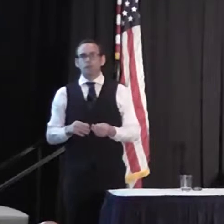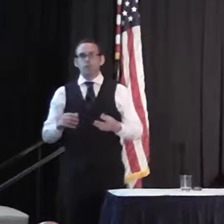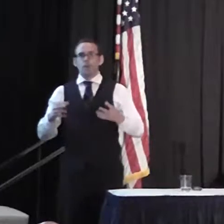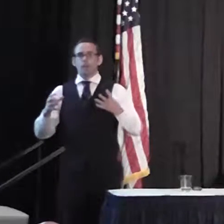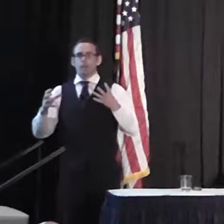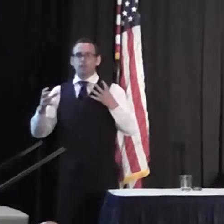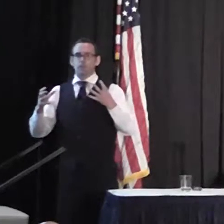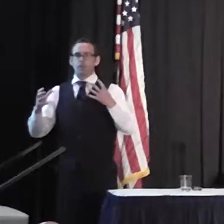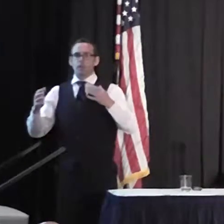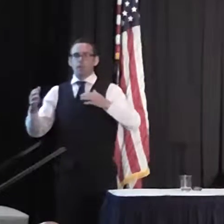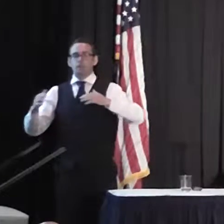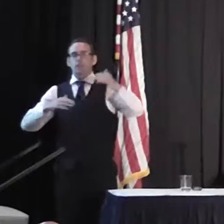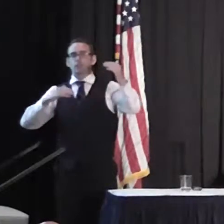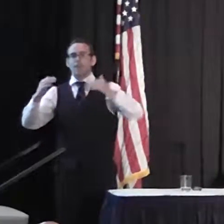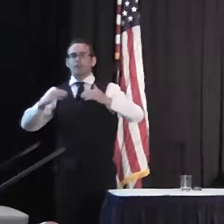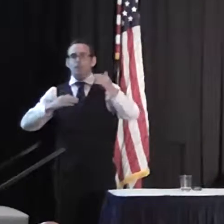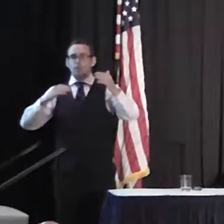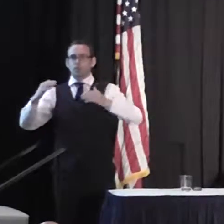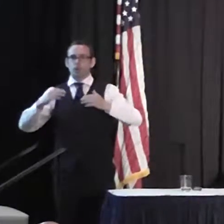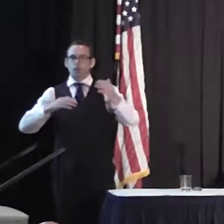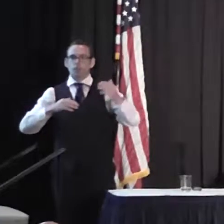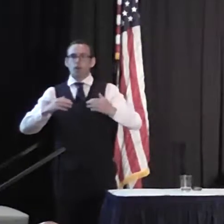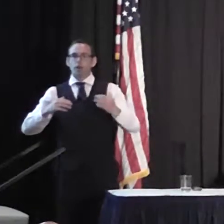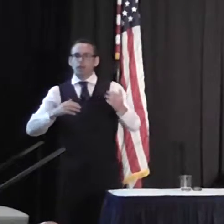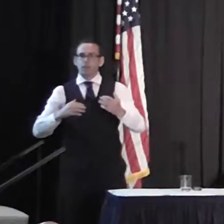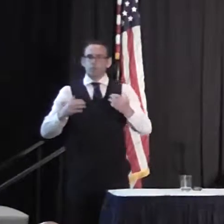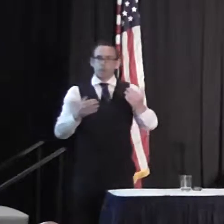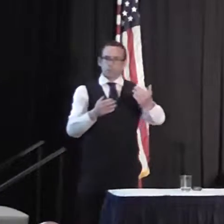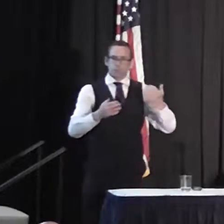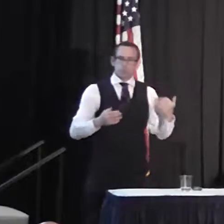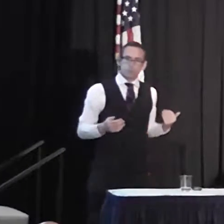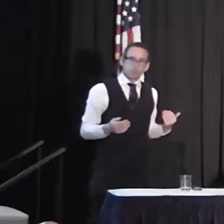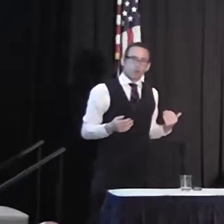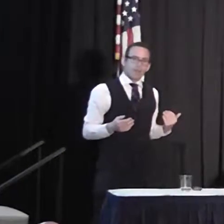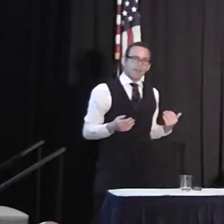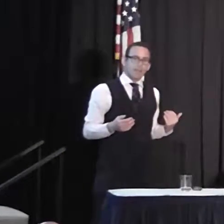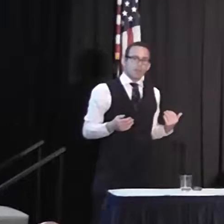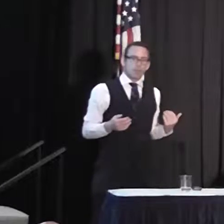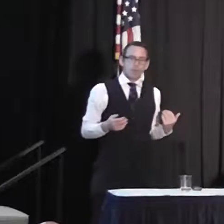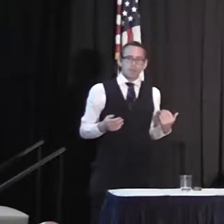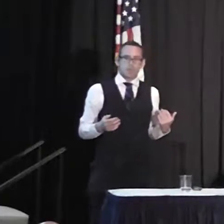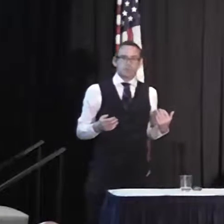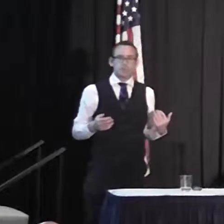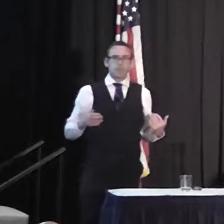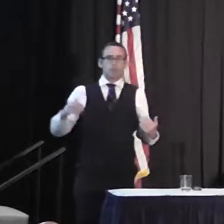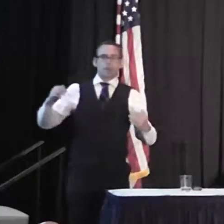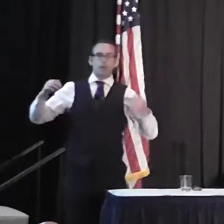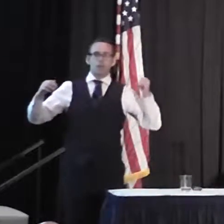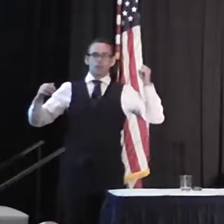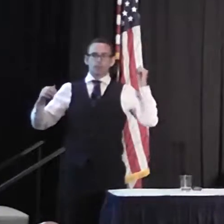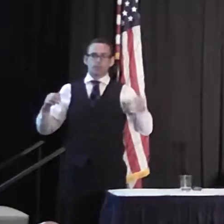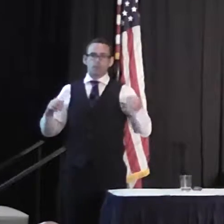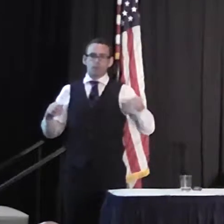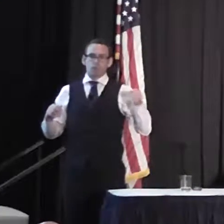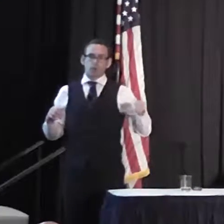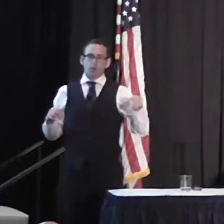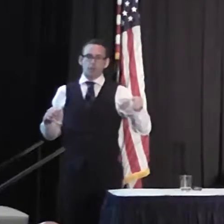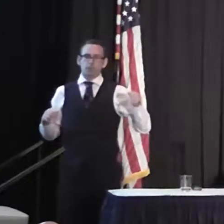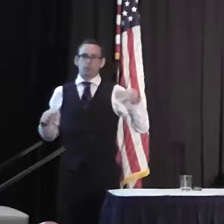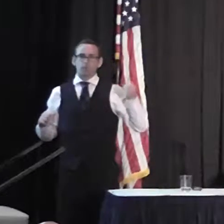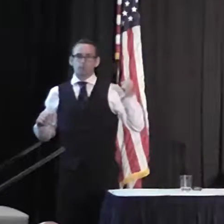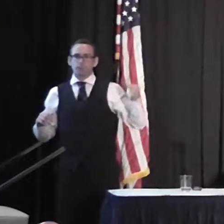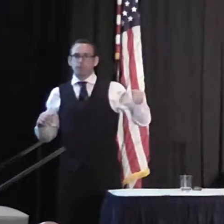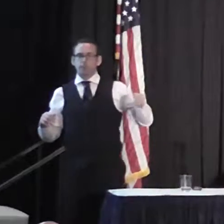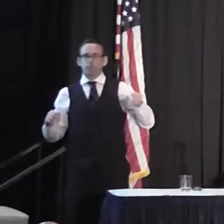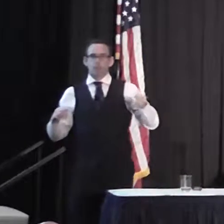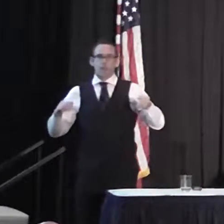million barrels. It's a contango thing as well in the market. That was a huge play back earlier in the year when the front month price